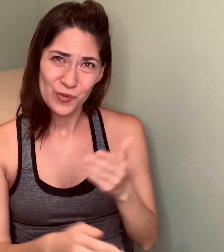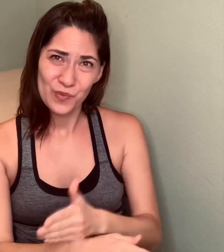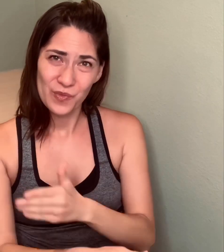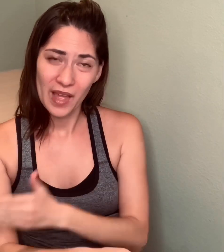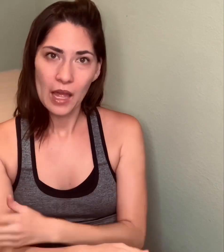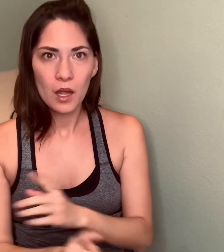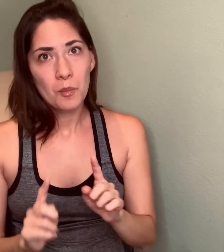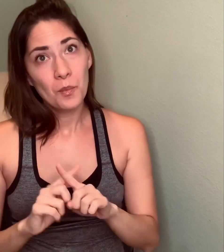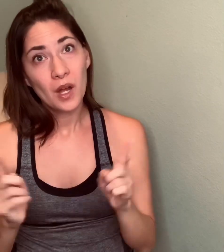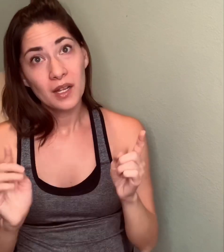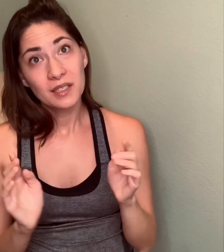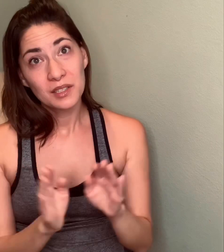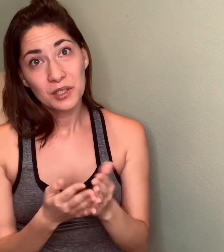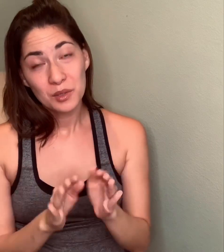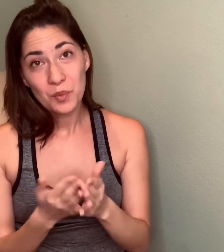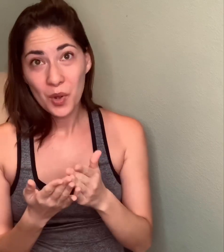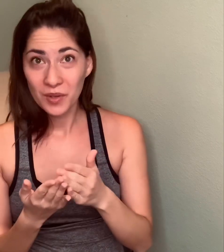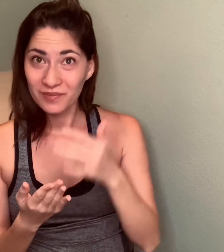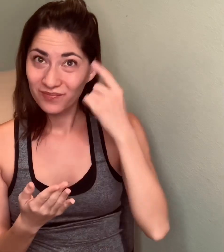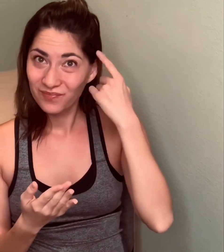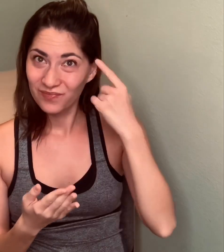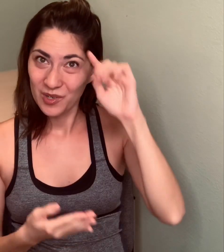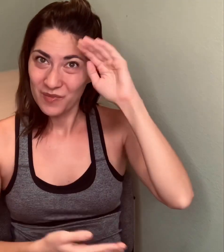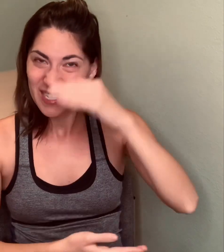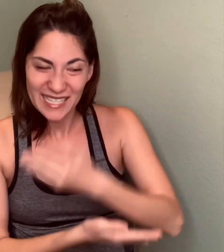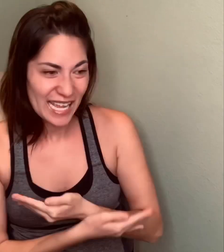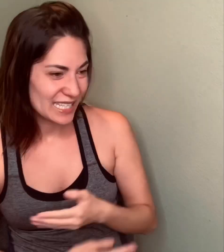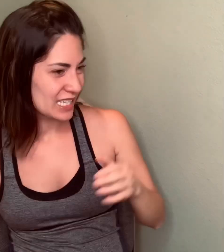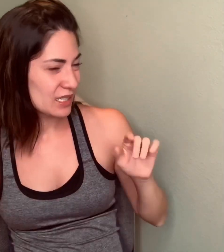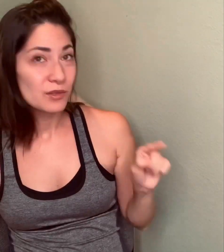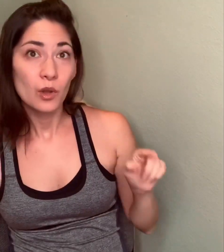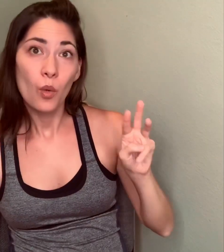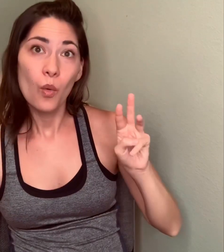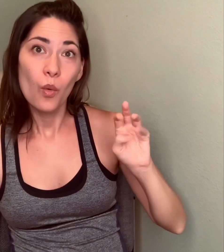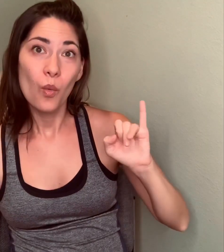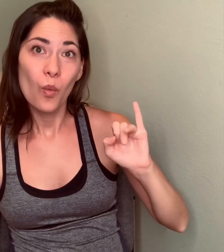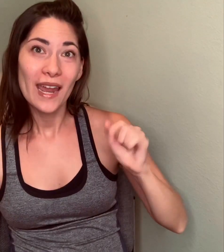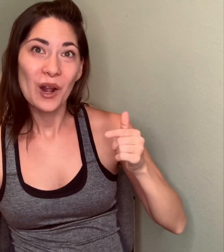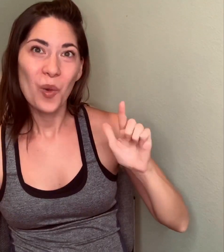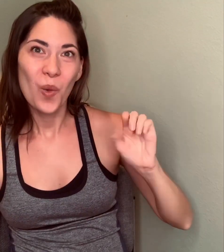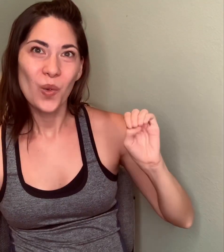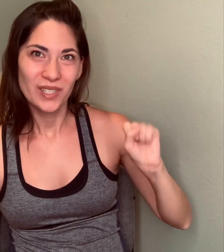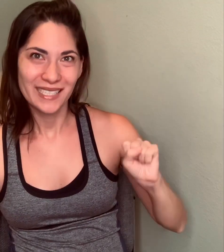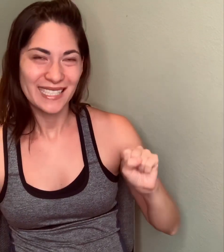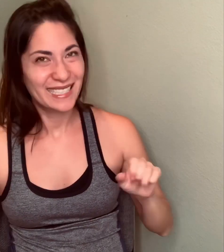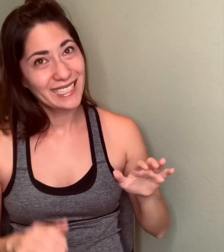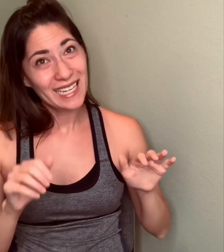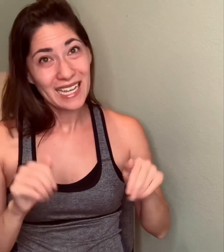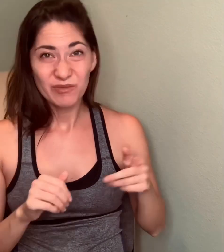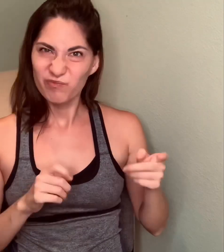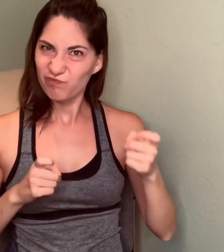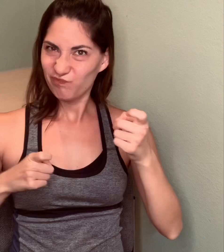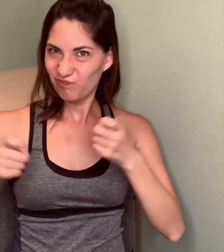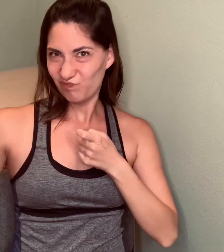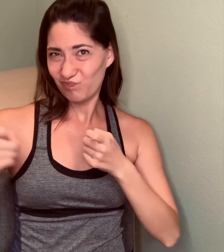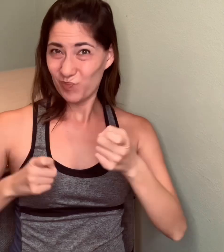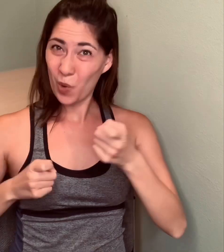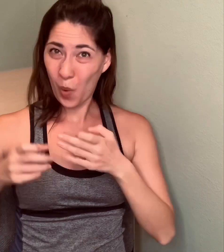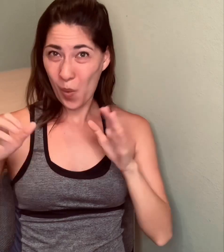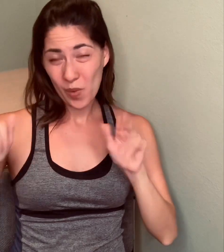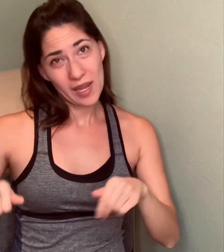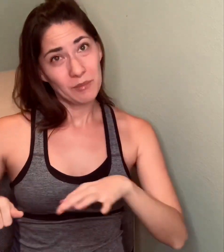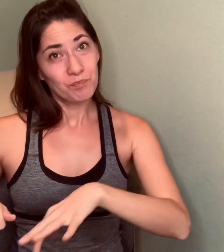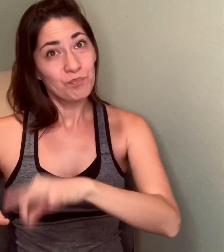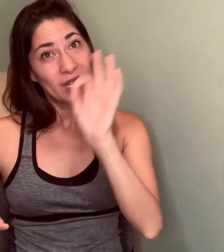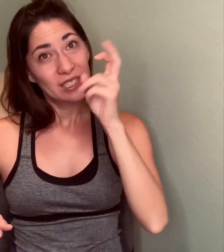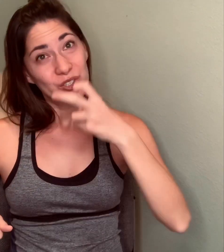improve on. But this is definitely a book for my son for his little wiggles and everything. He feels like he has so much control because he picks the